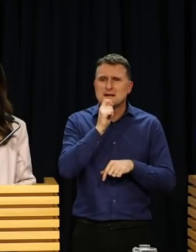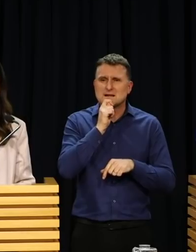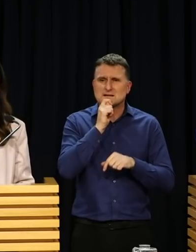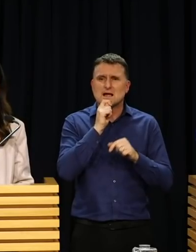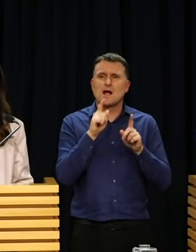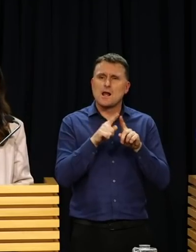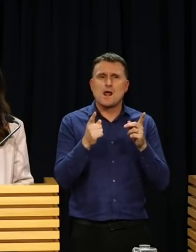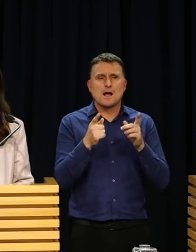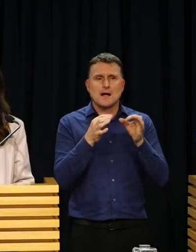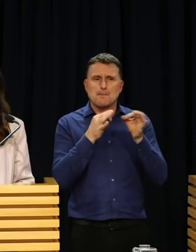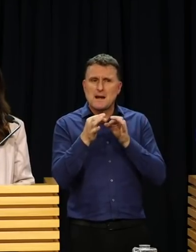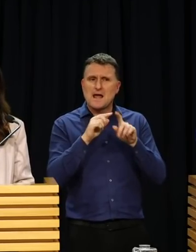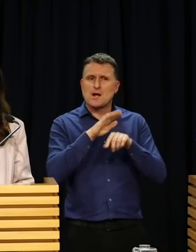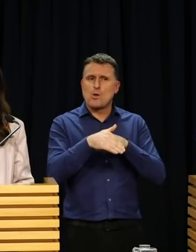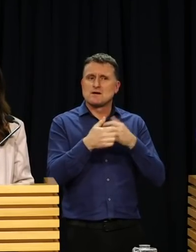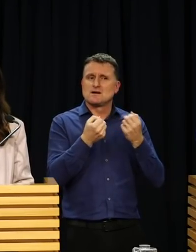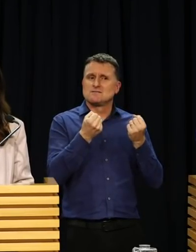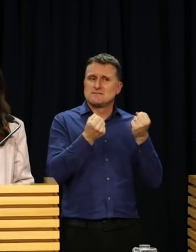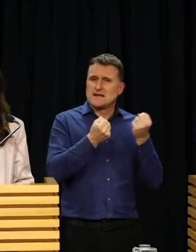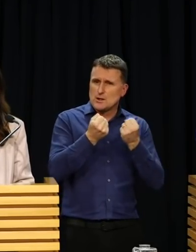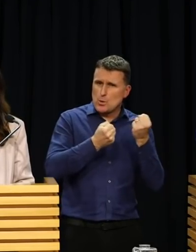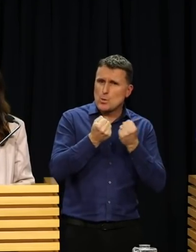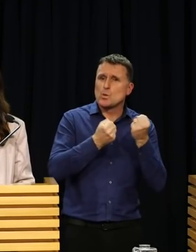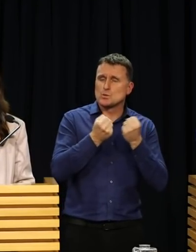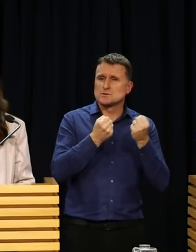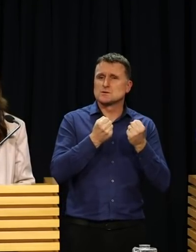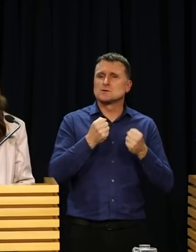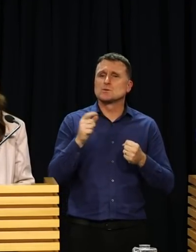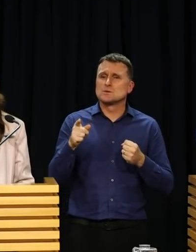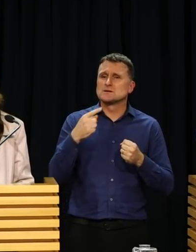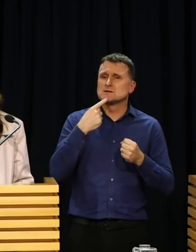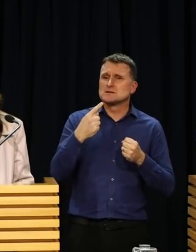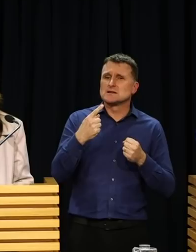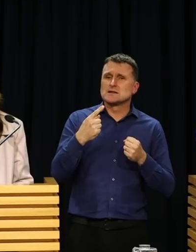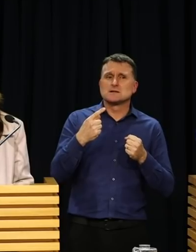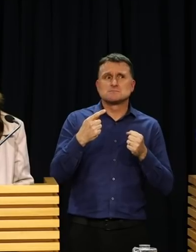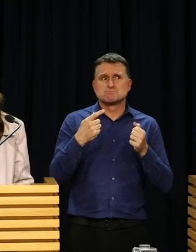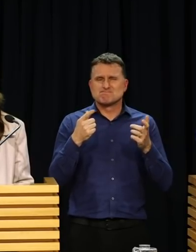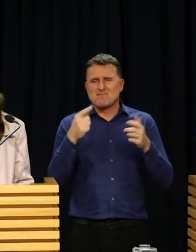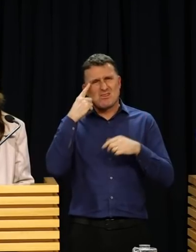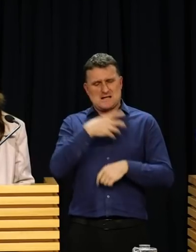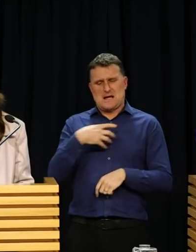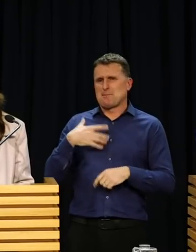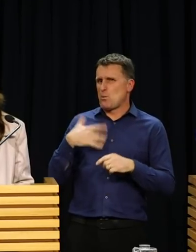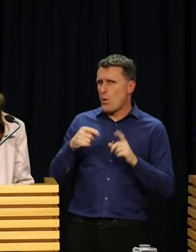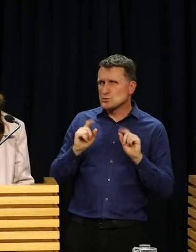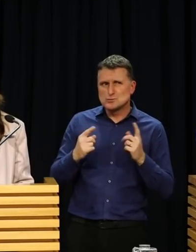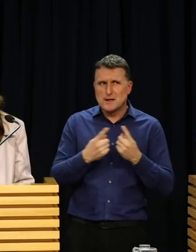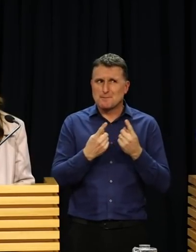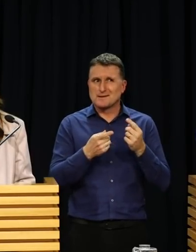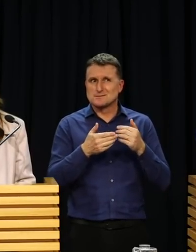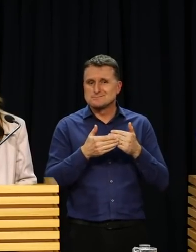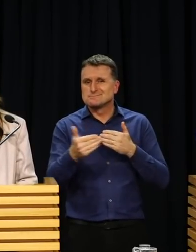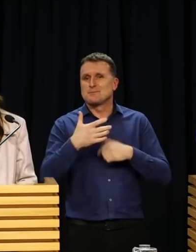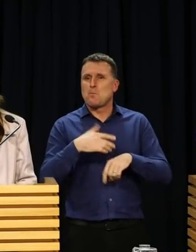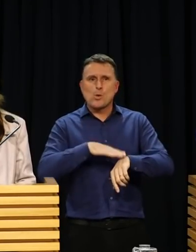vehicles, and the Ombudsman found they didn't. And when they extended the OAA in order to basically buy themselves time while they tried to make a plan. He said they had an aspiration,